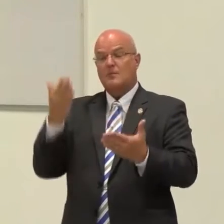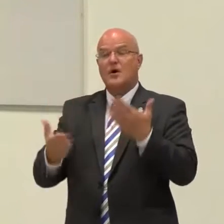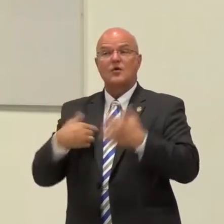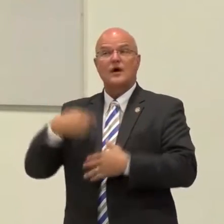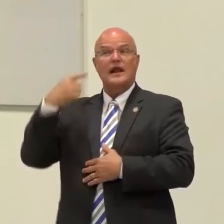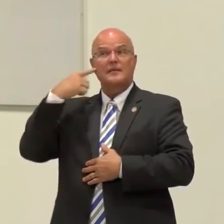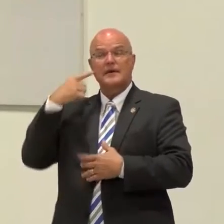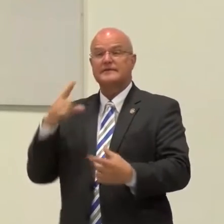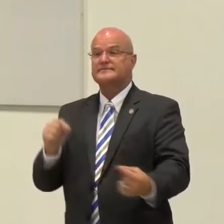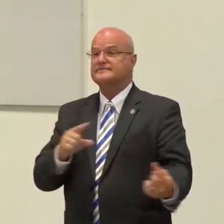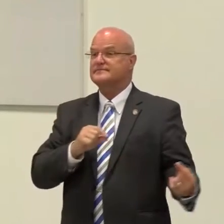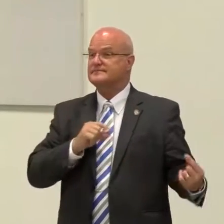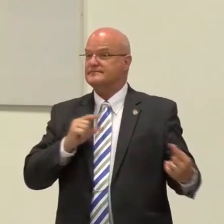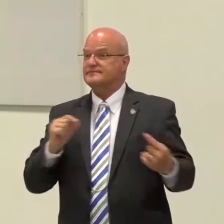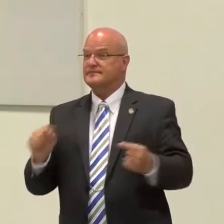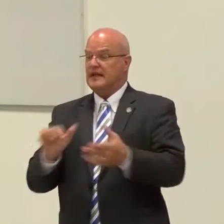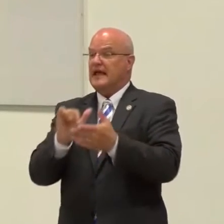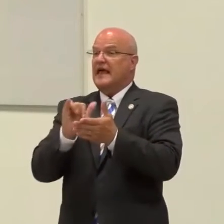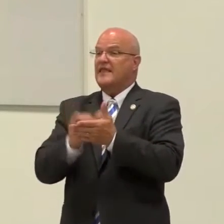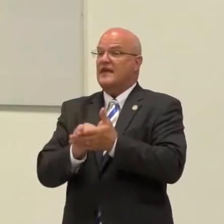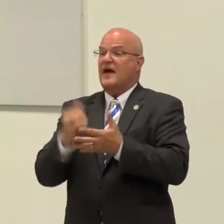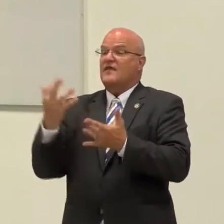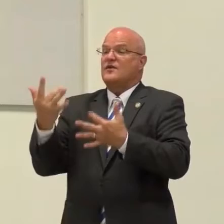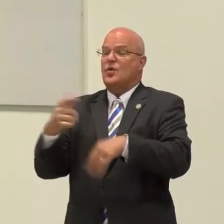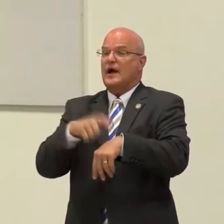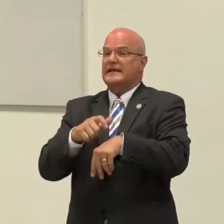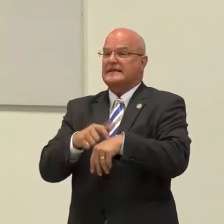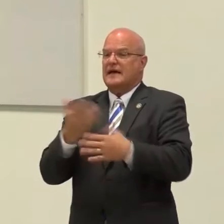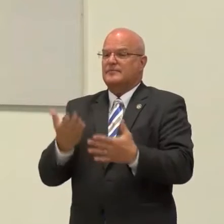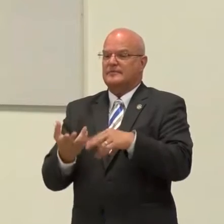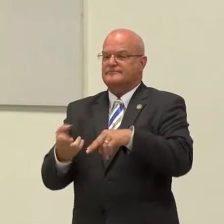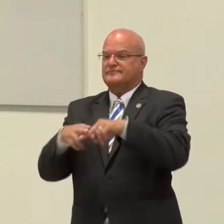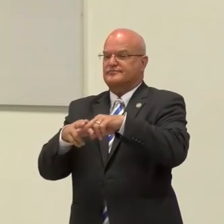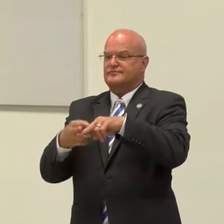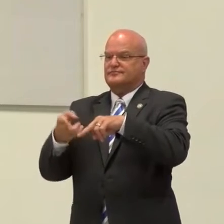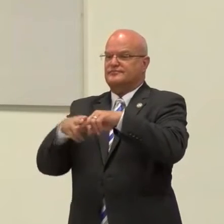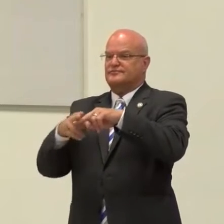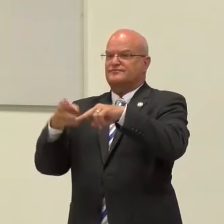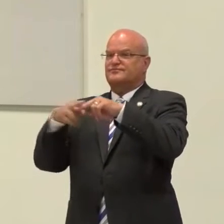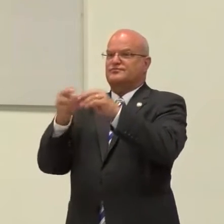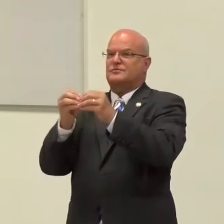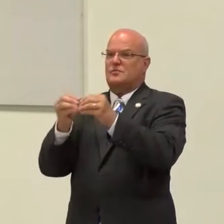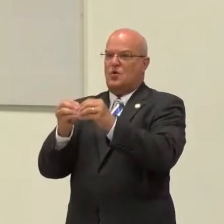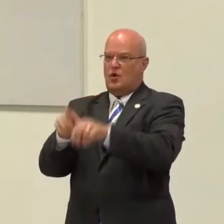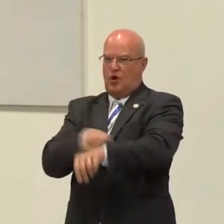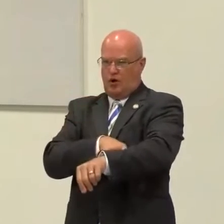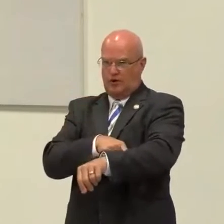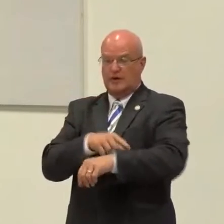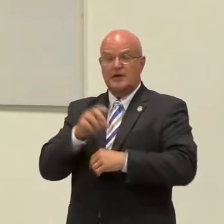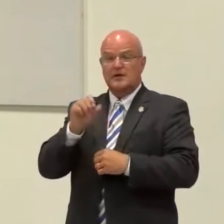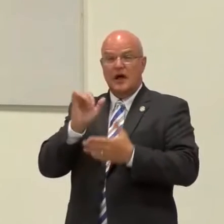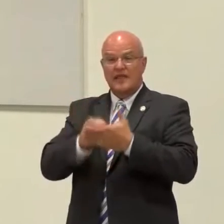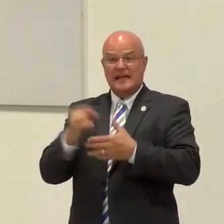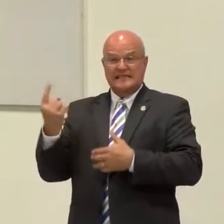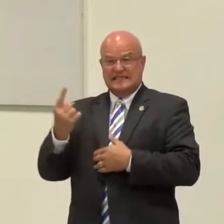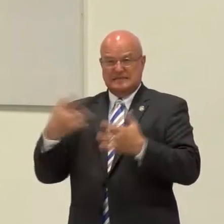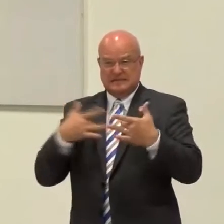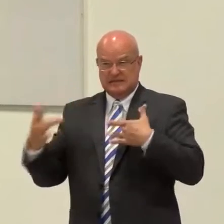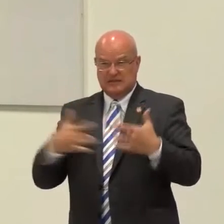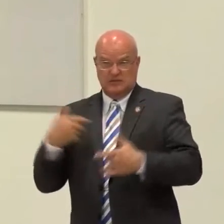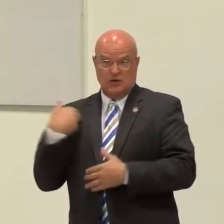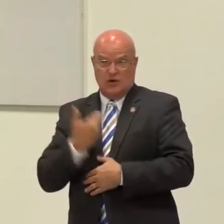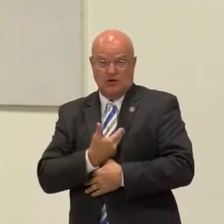what I'm hearing anecdotally, that the wait time will probably go up from that as well. But that's something that concerns